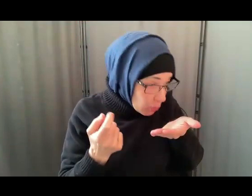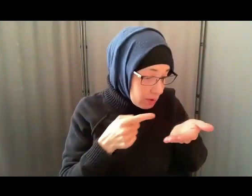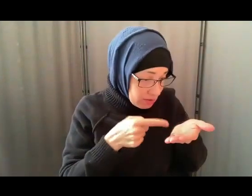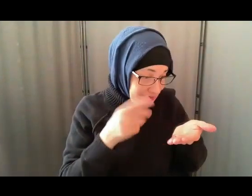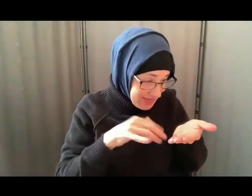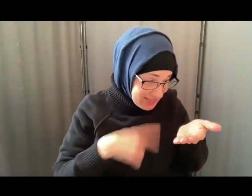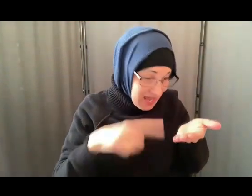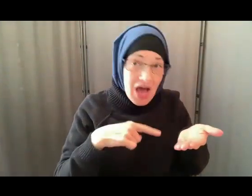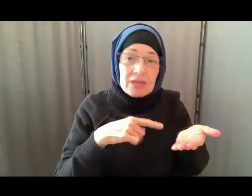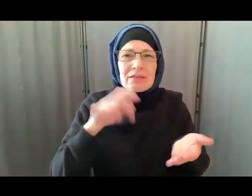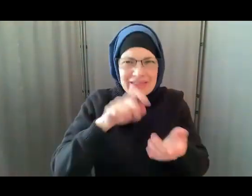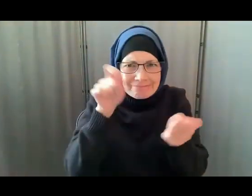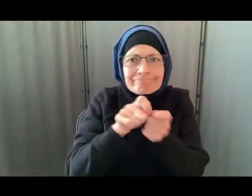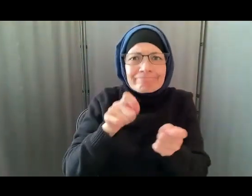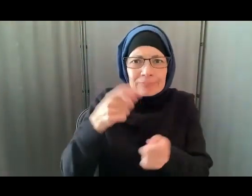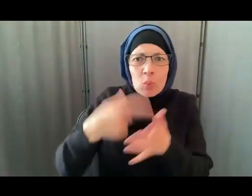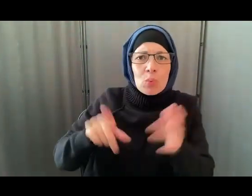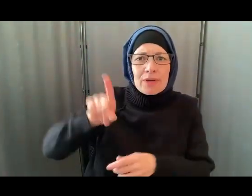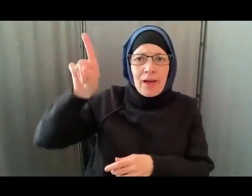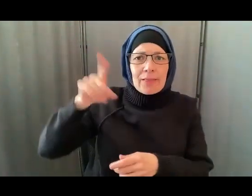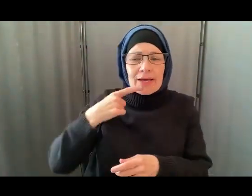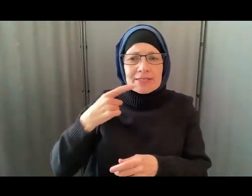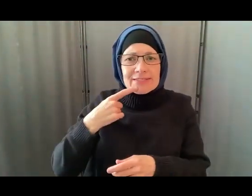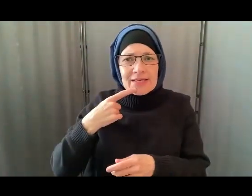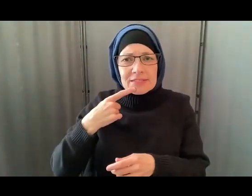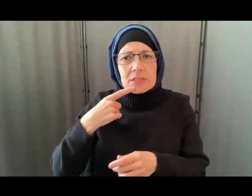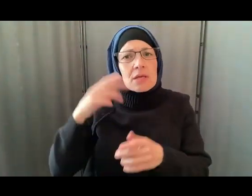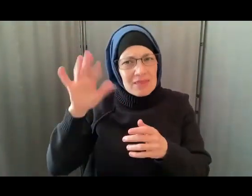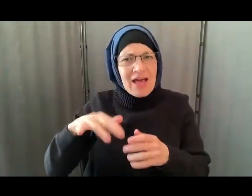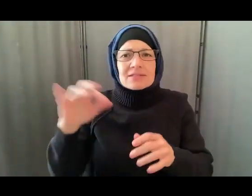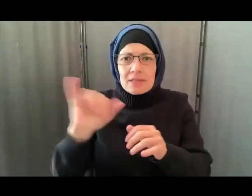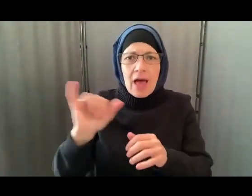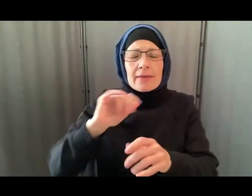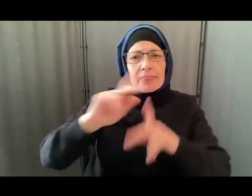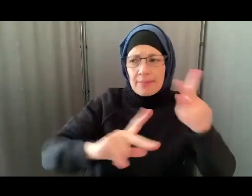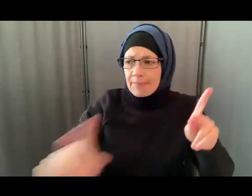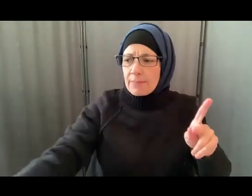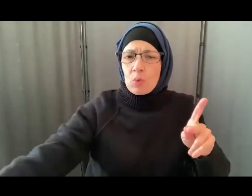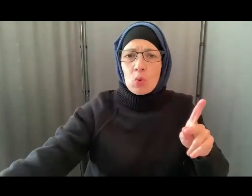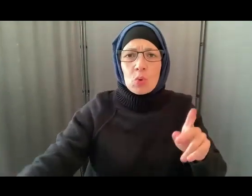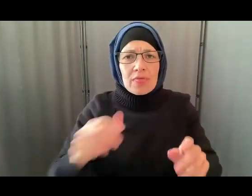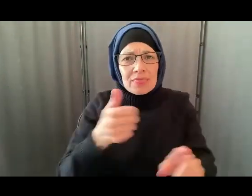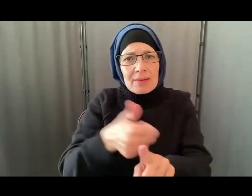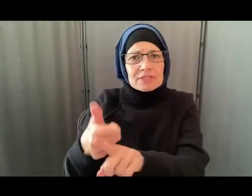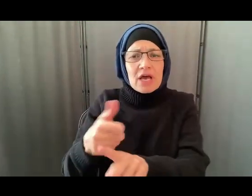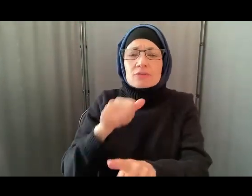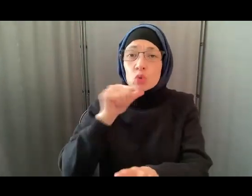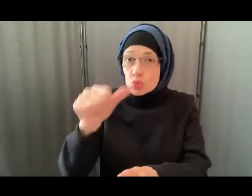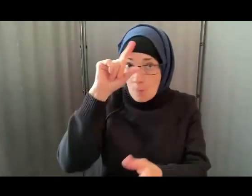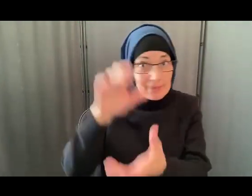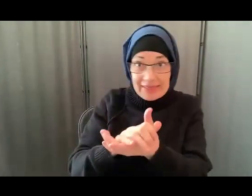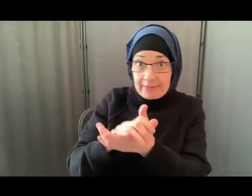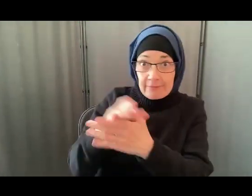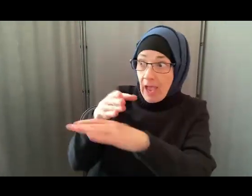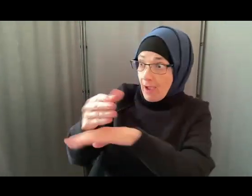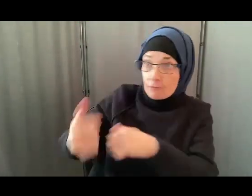says, the works of the people who do not believe in the hereafter will become